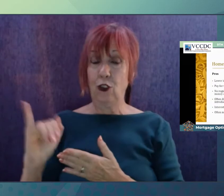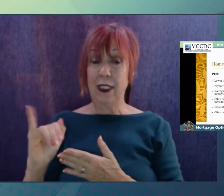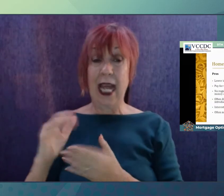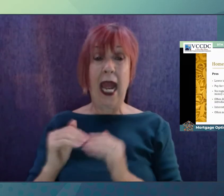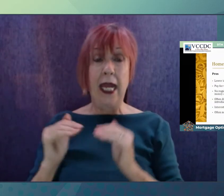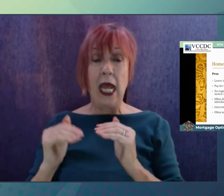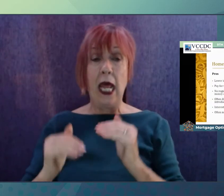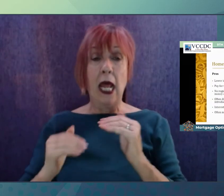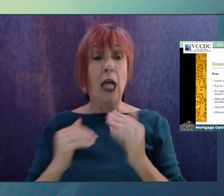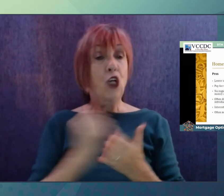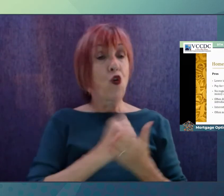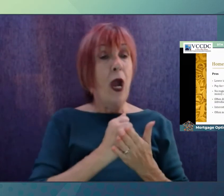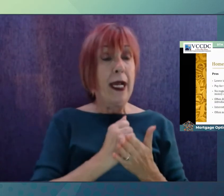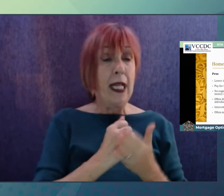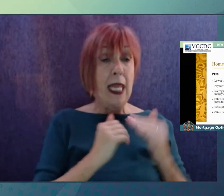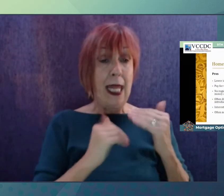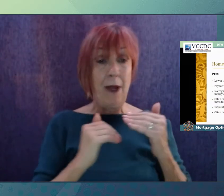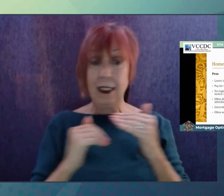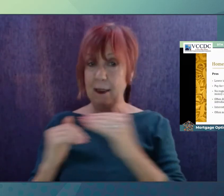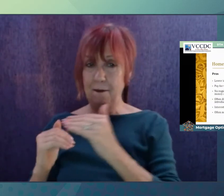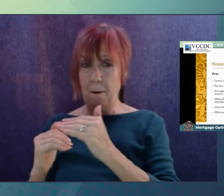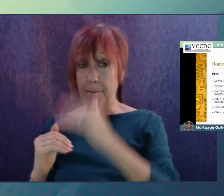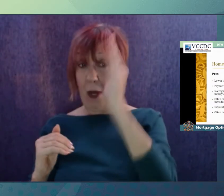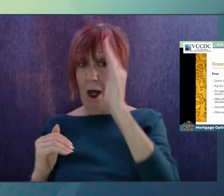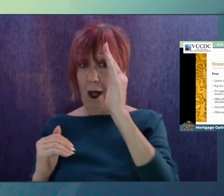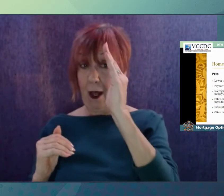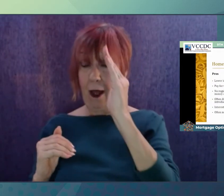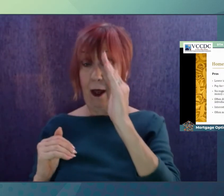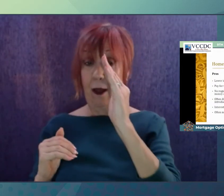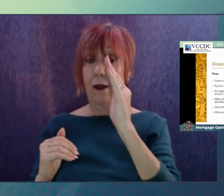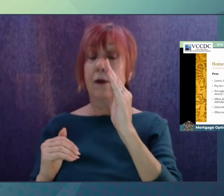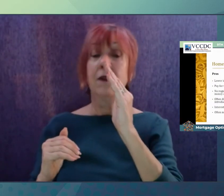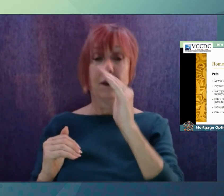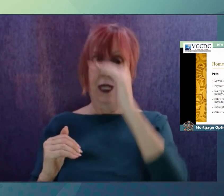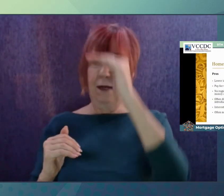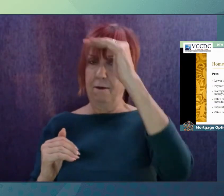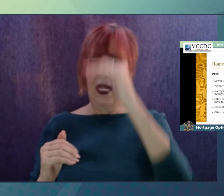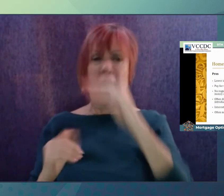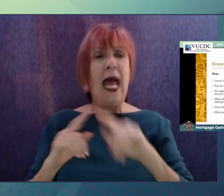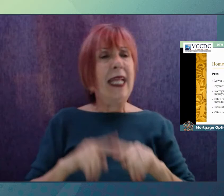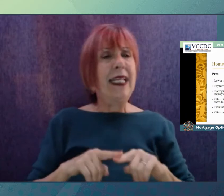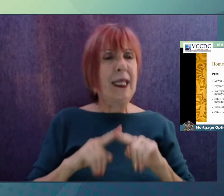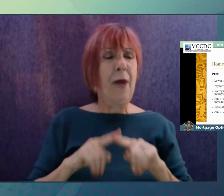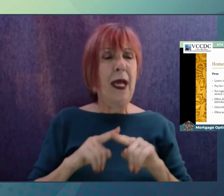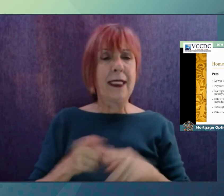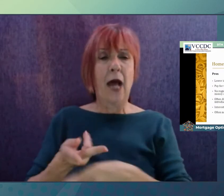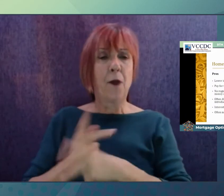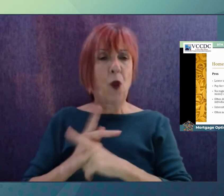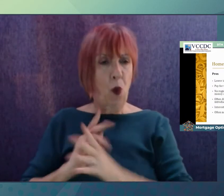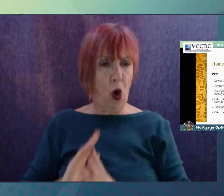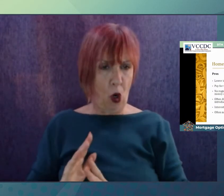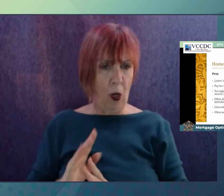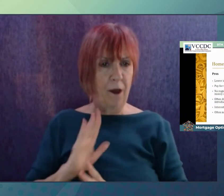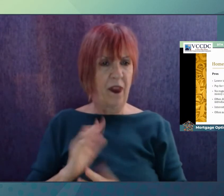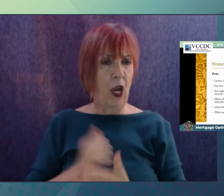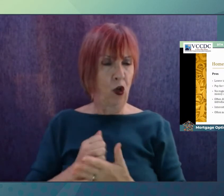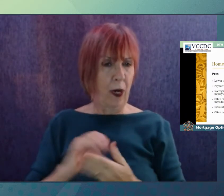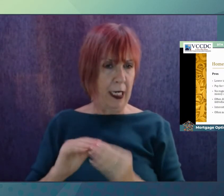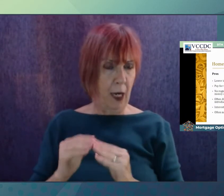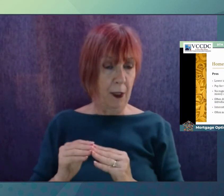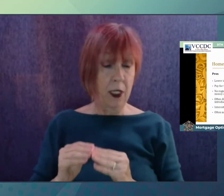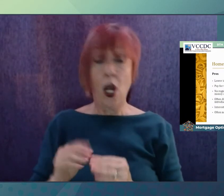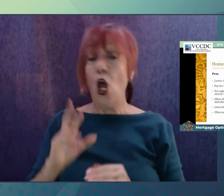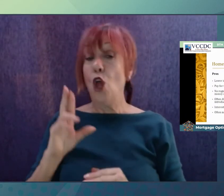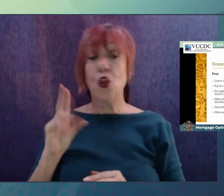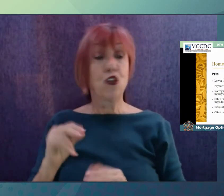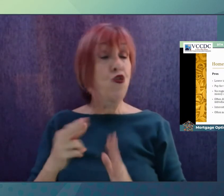credit cards and other loans. The payments would always be based on the borrowed amount, not the line limit. There are no regulations about